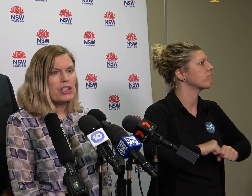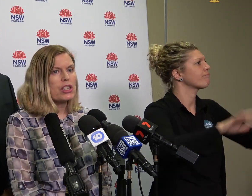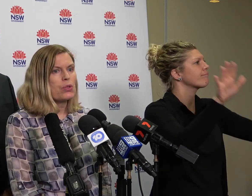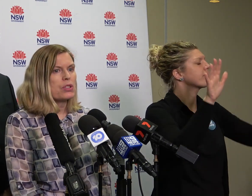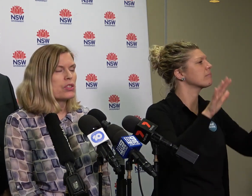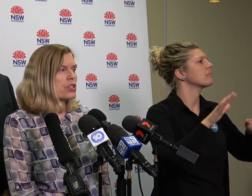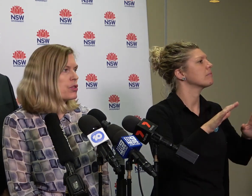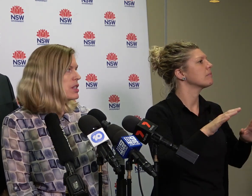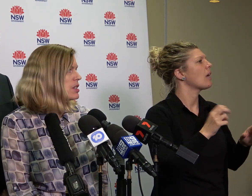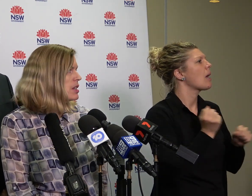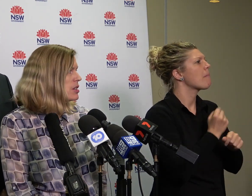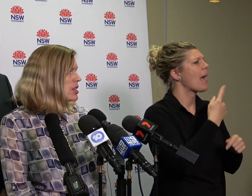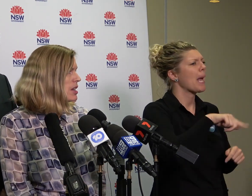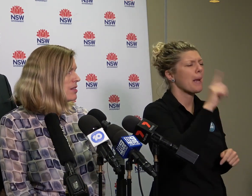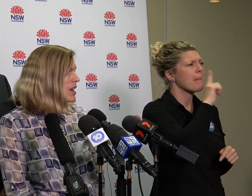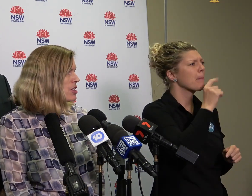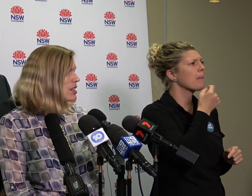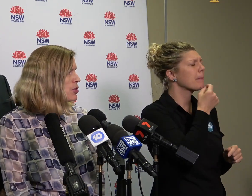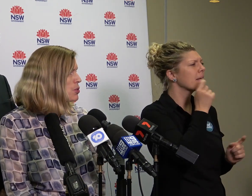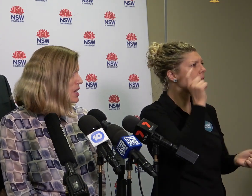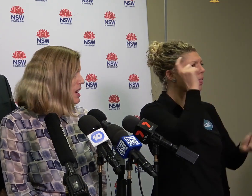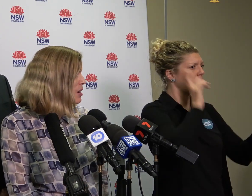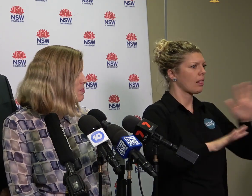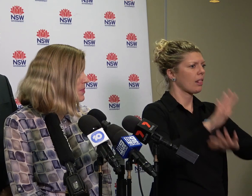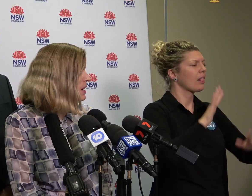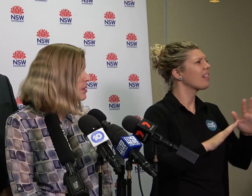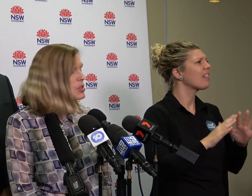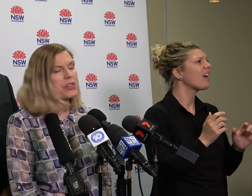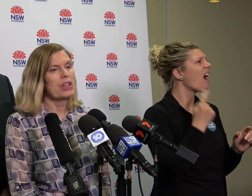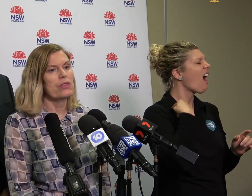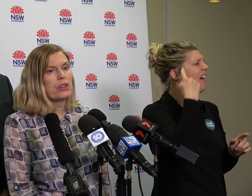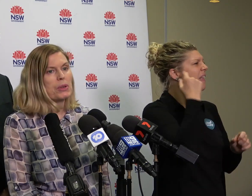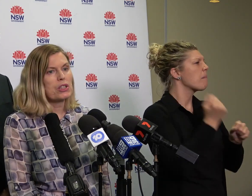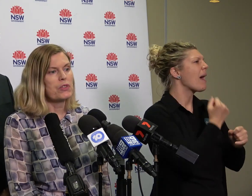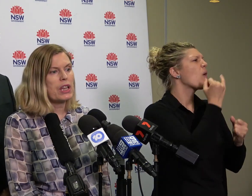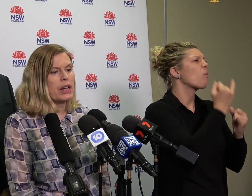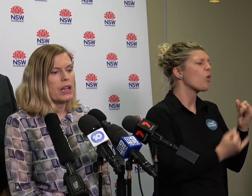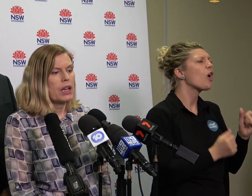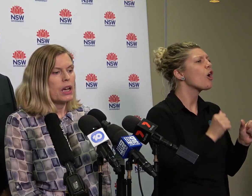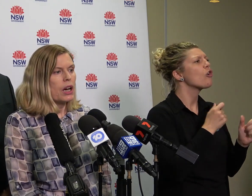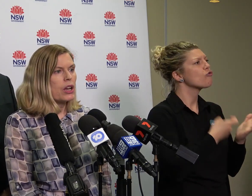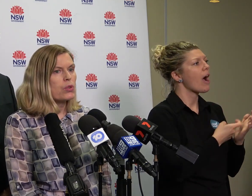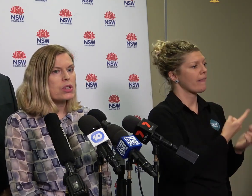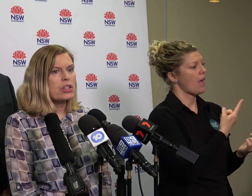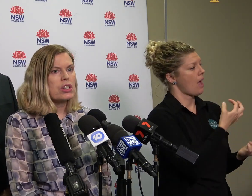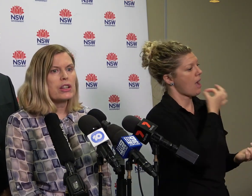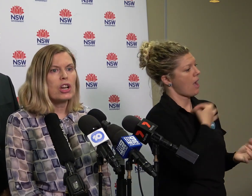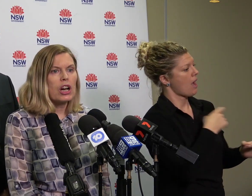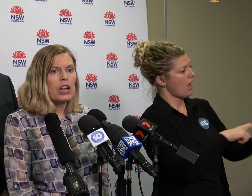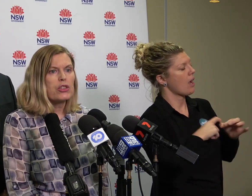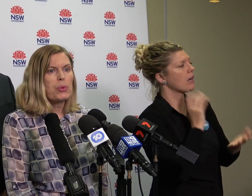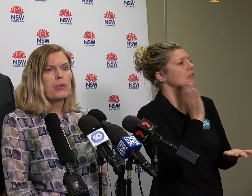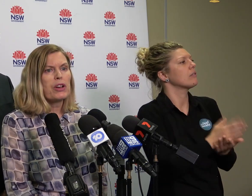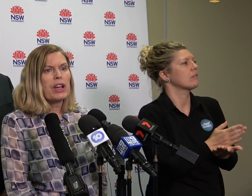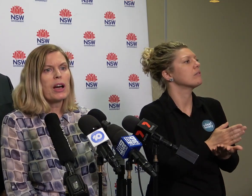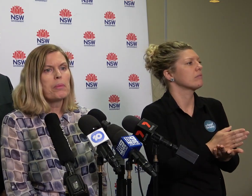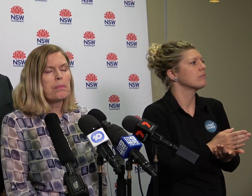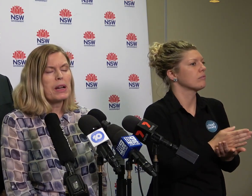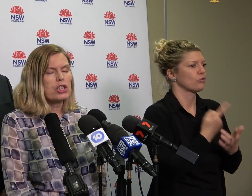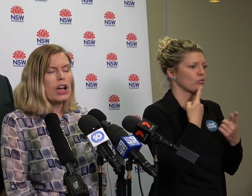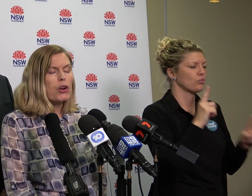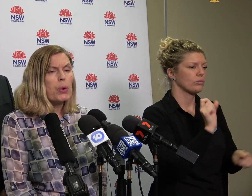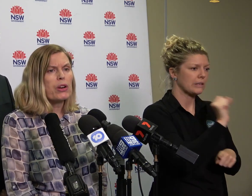misinformation, and it actually causes distress and can actually cause harm. So thank you very much for that. I'd also just like to highlight that we